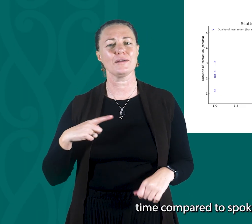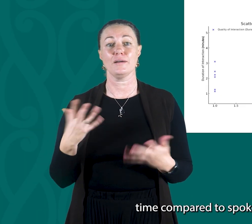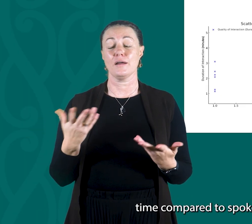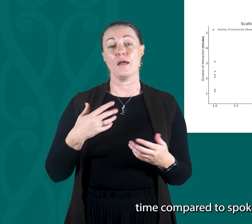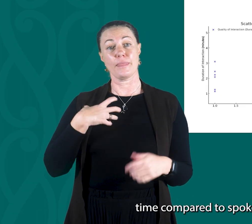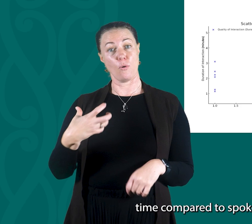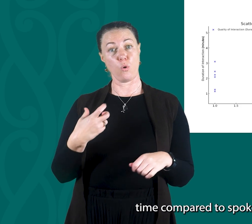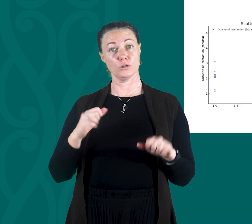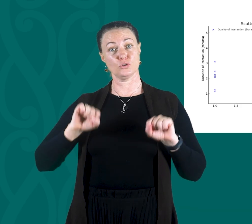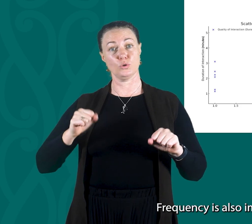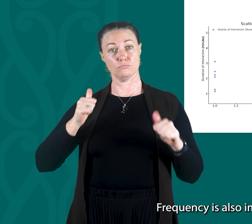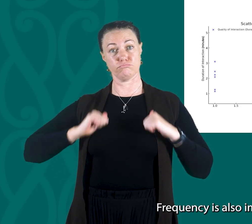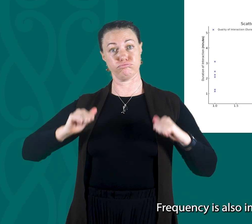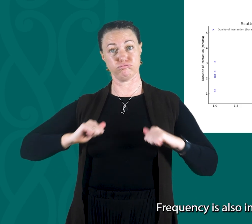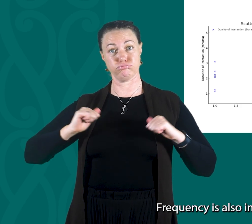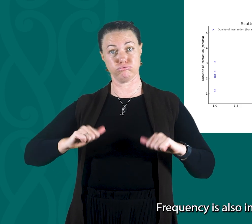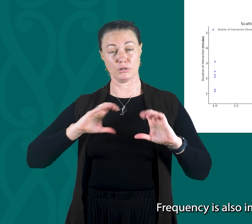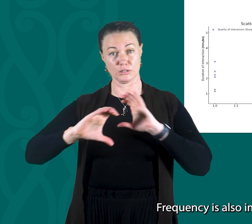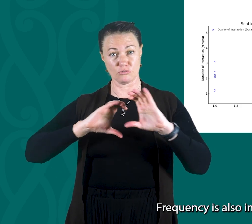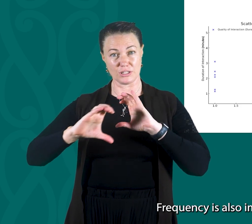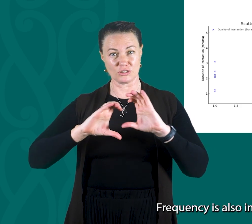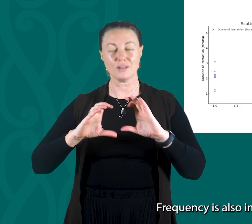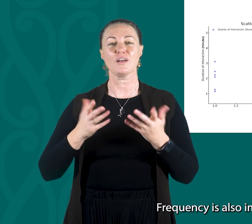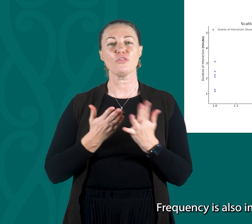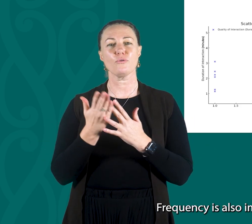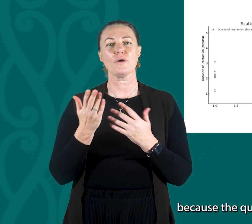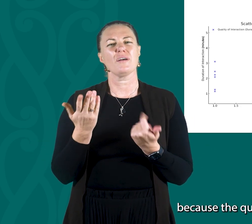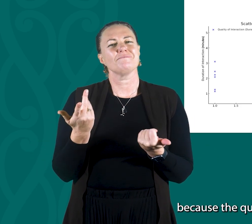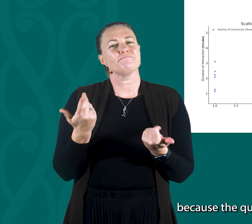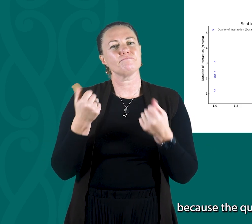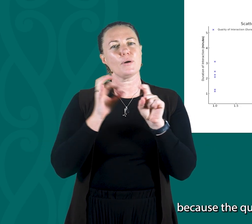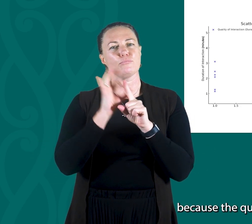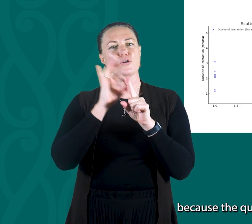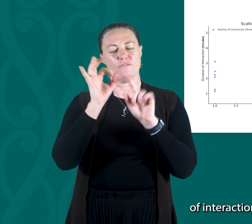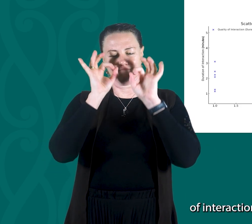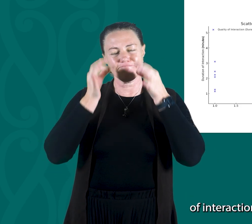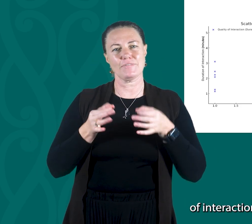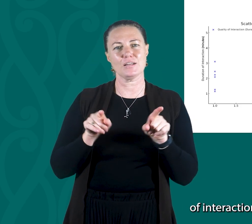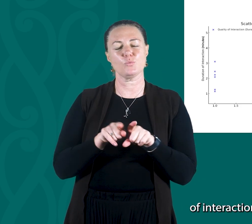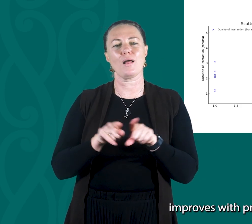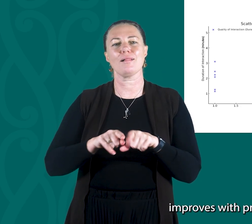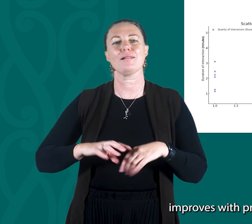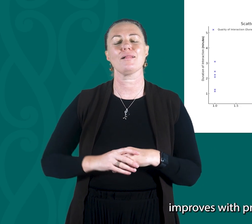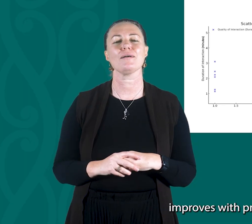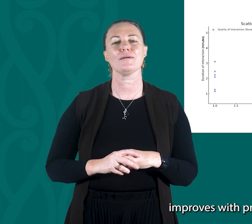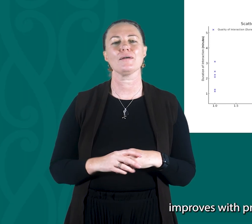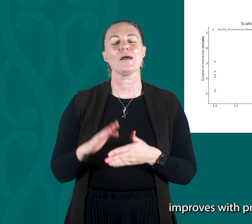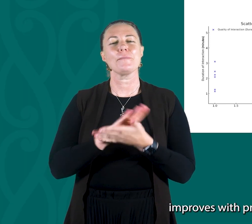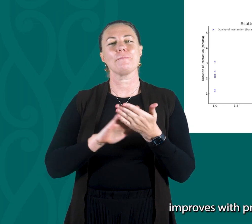language. Frequency is also important because the quality of interactions improves with practice